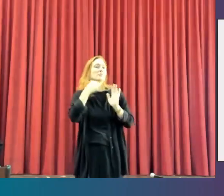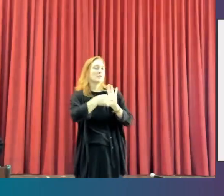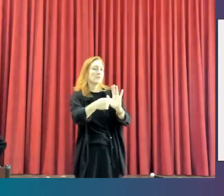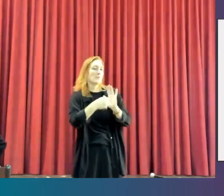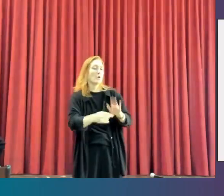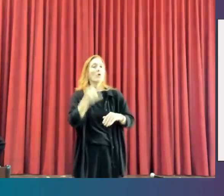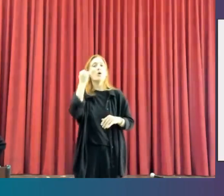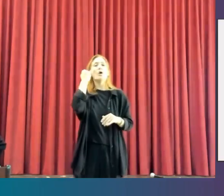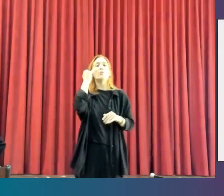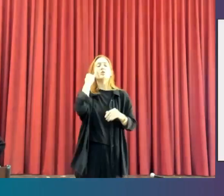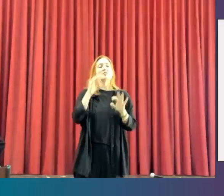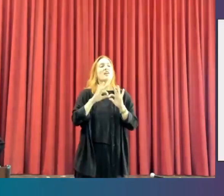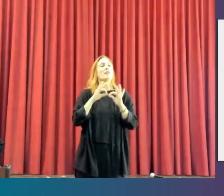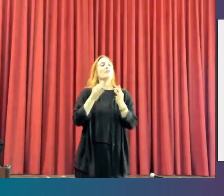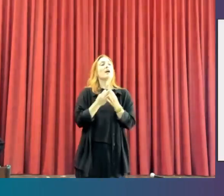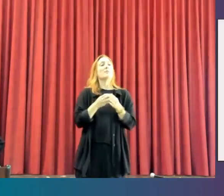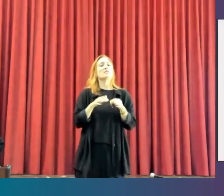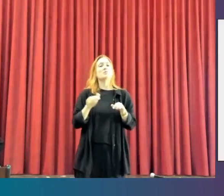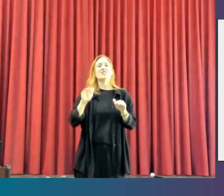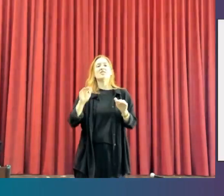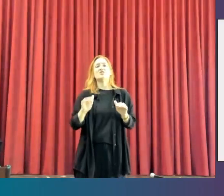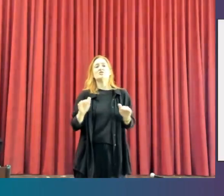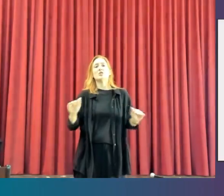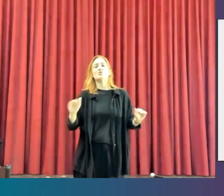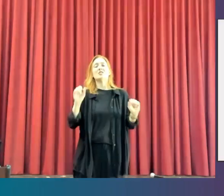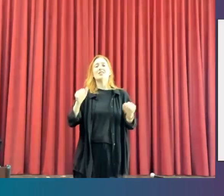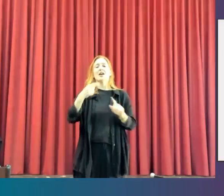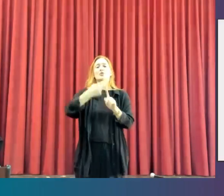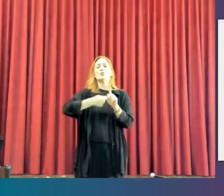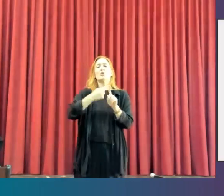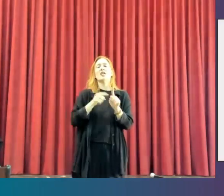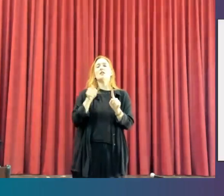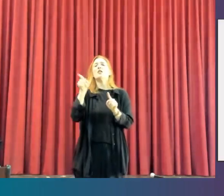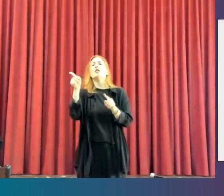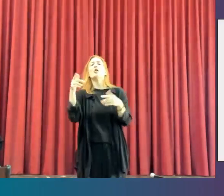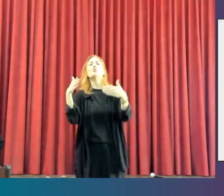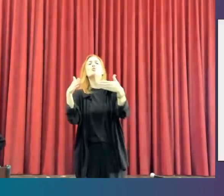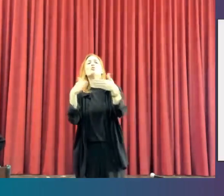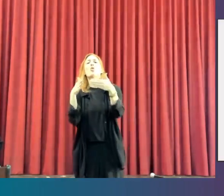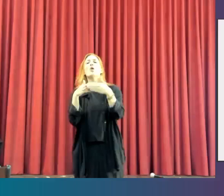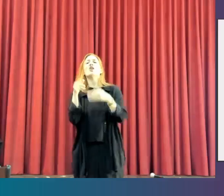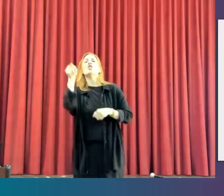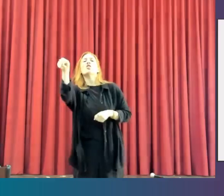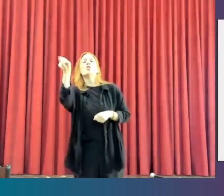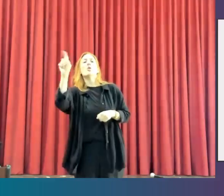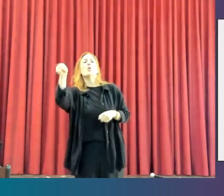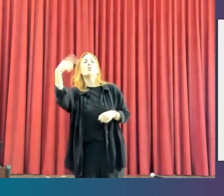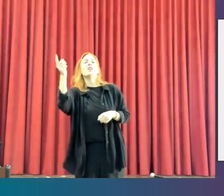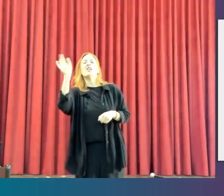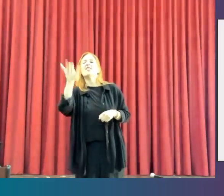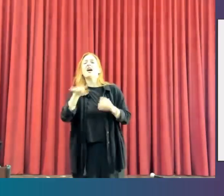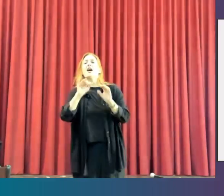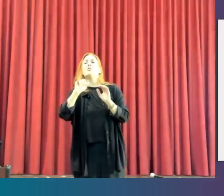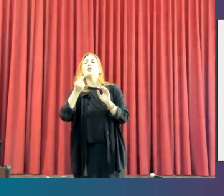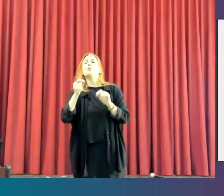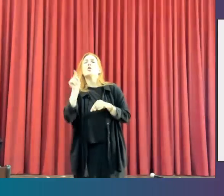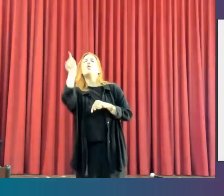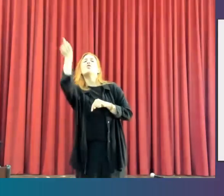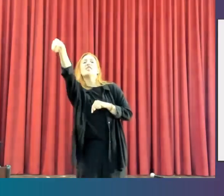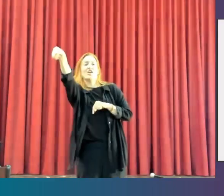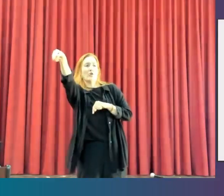children, they can only rent these units in a corner part of that apartment complex.